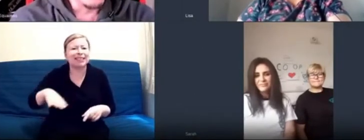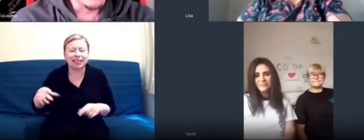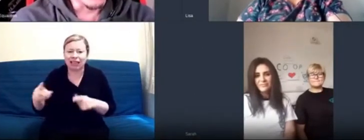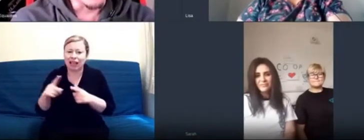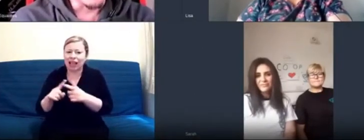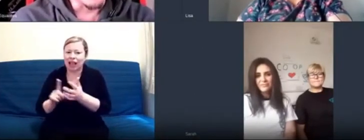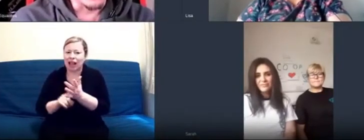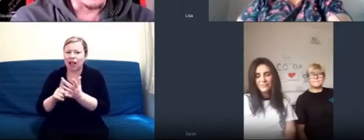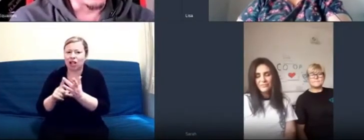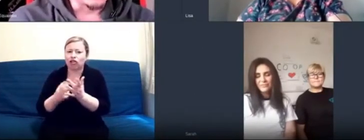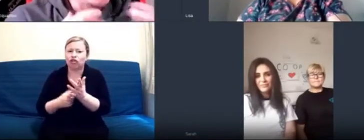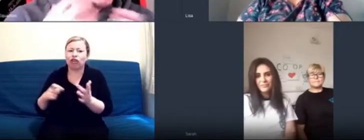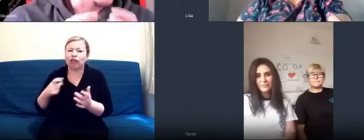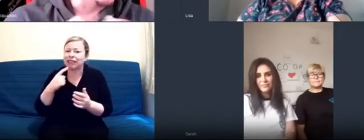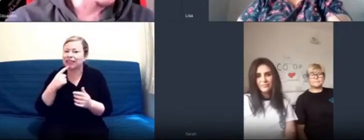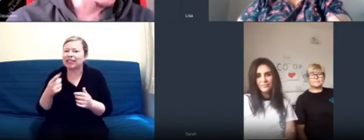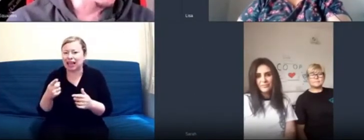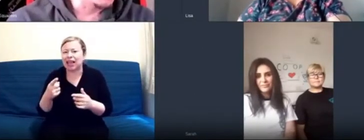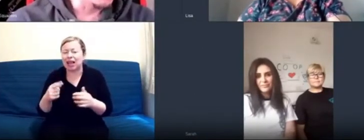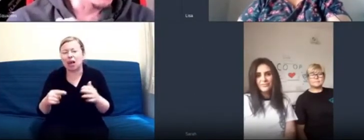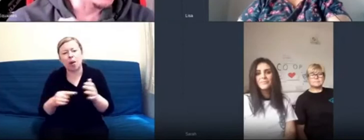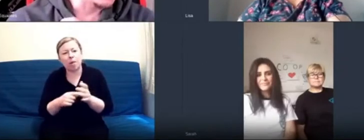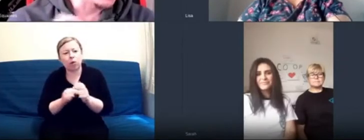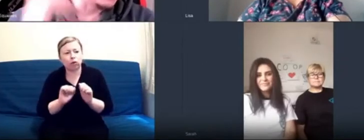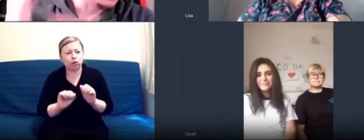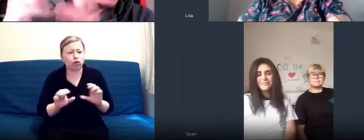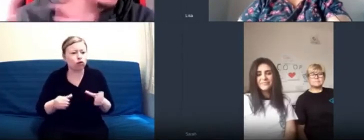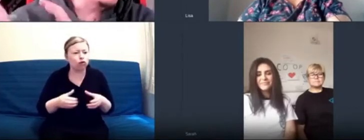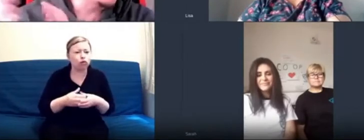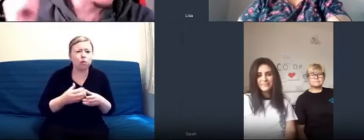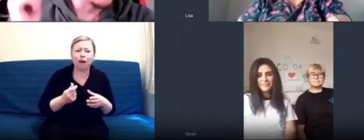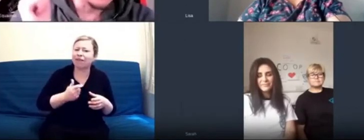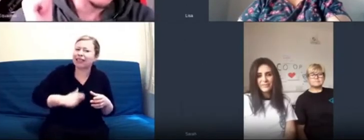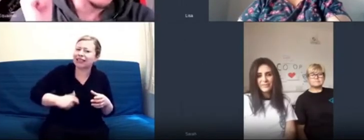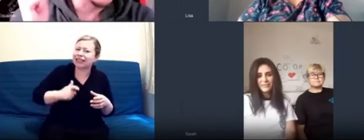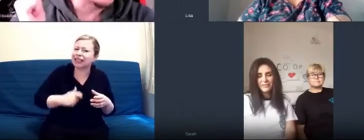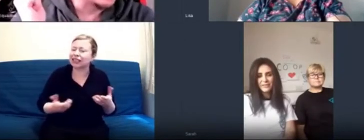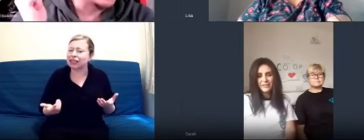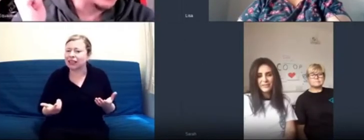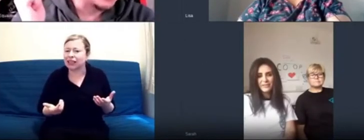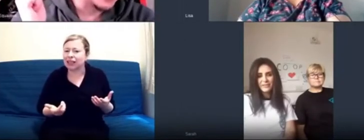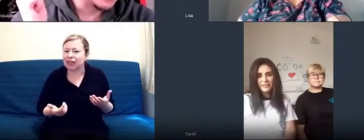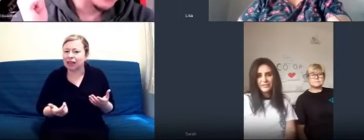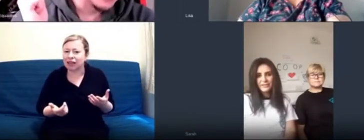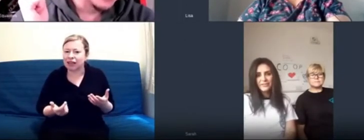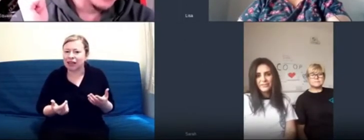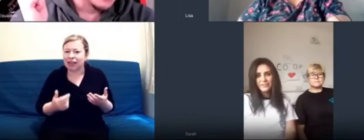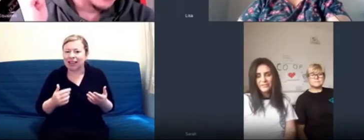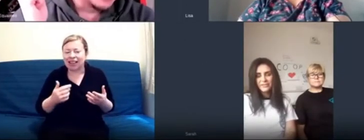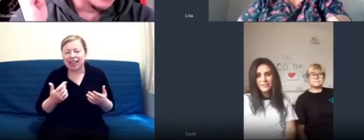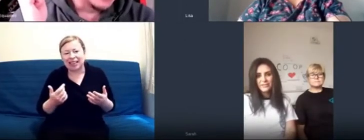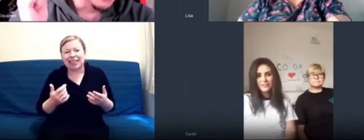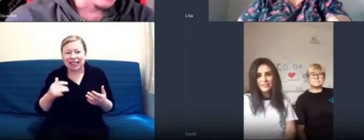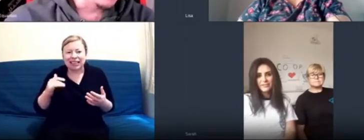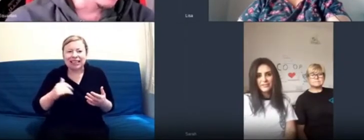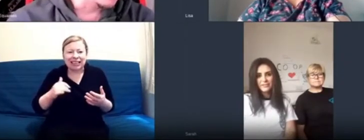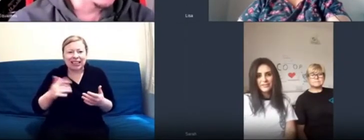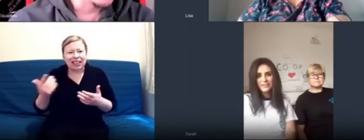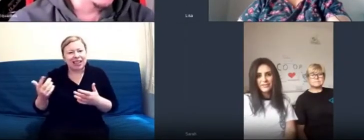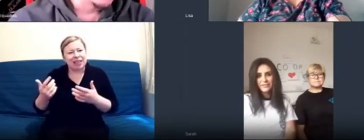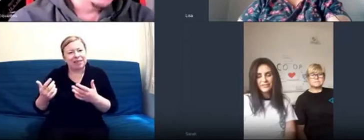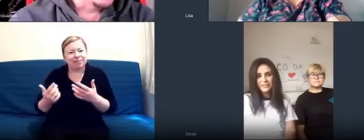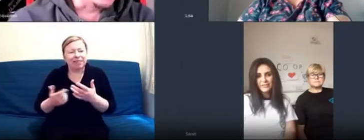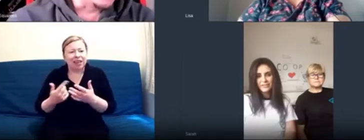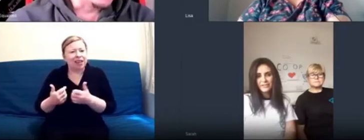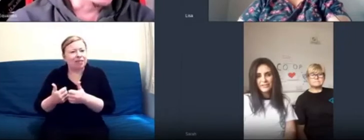a kind of group identity, know what you do, like all the organizational forms and all that.